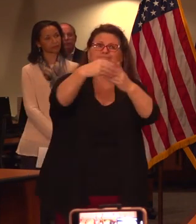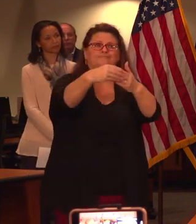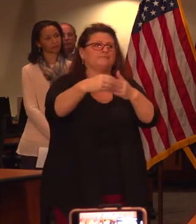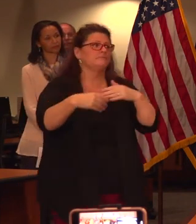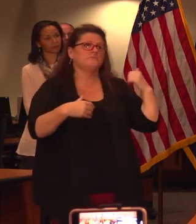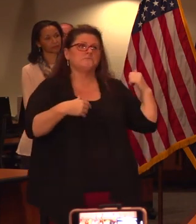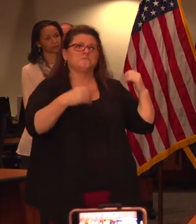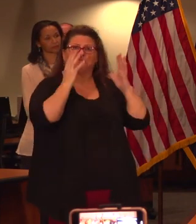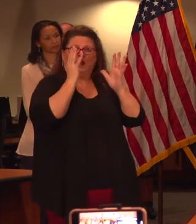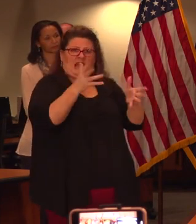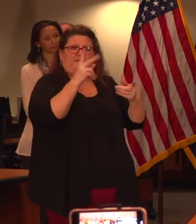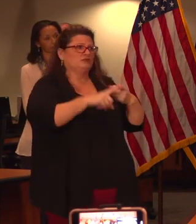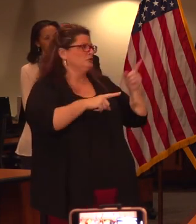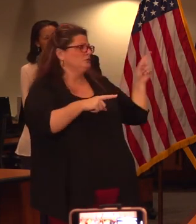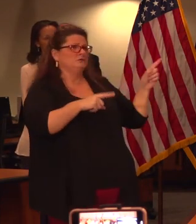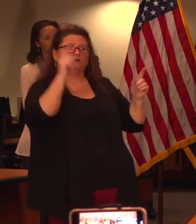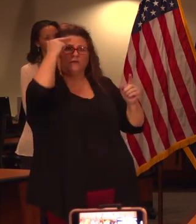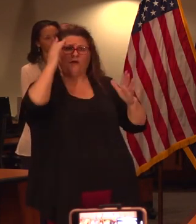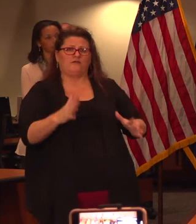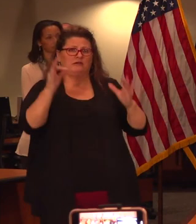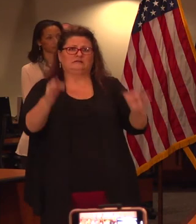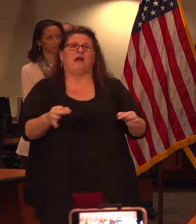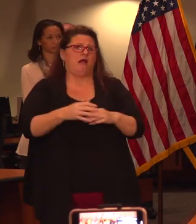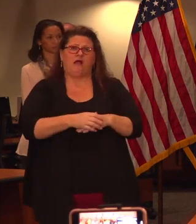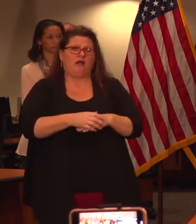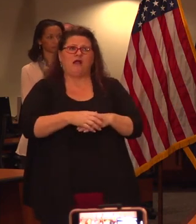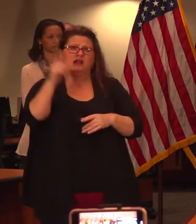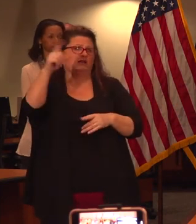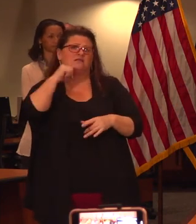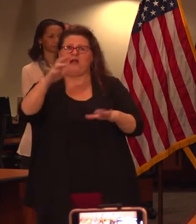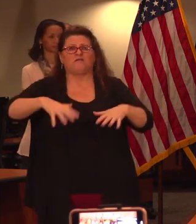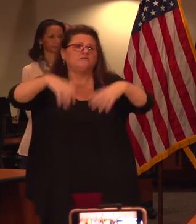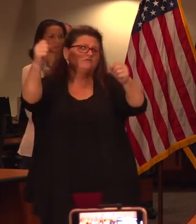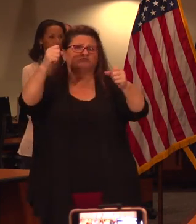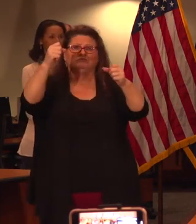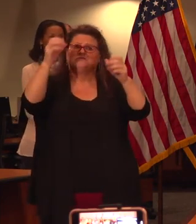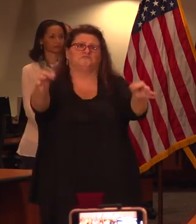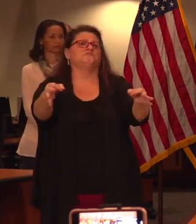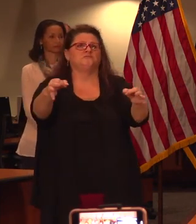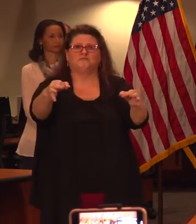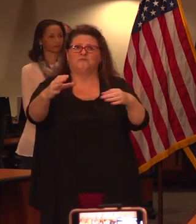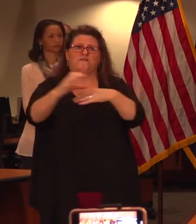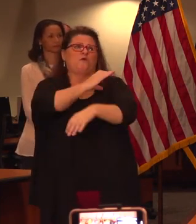He's leaving it up to the governors, and it was emphasized in that conference call that you referred to just an hour or so